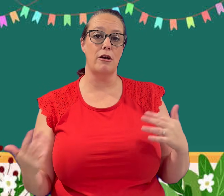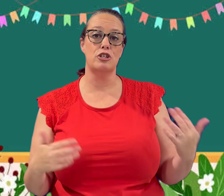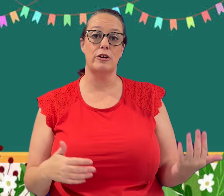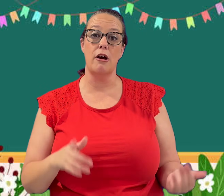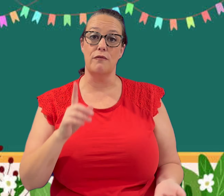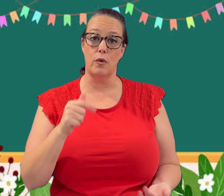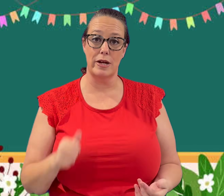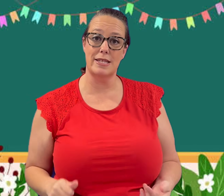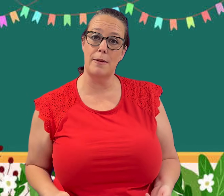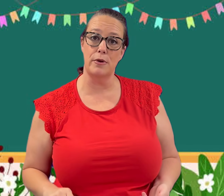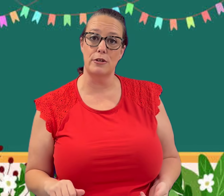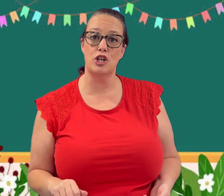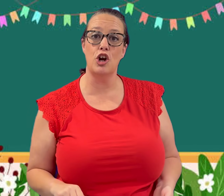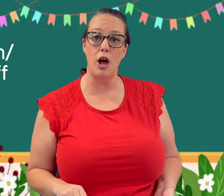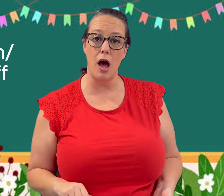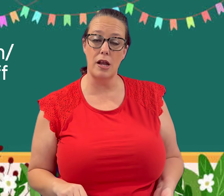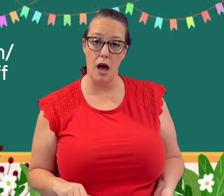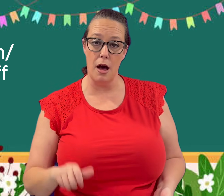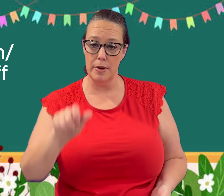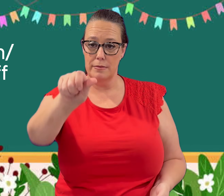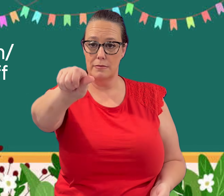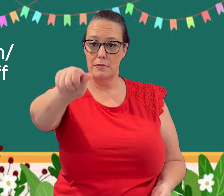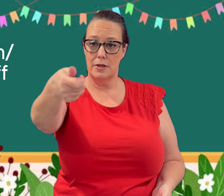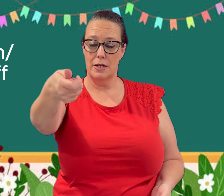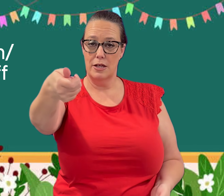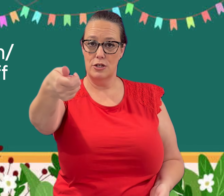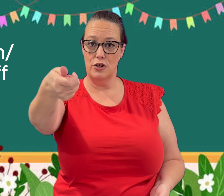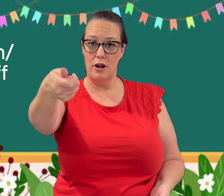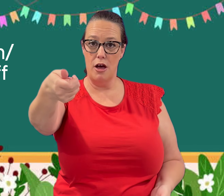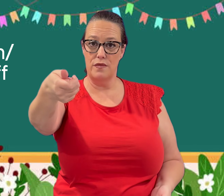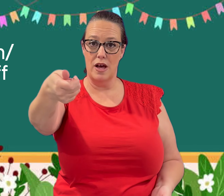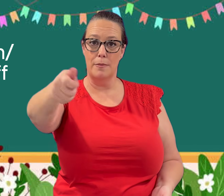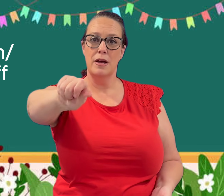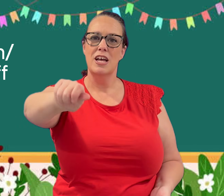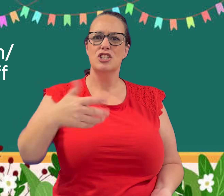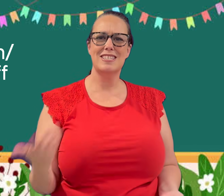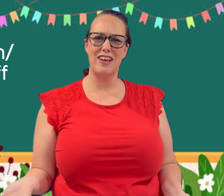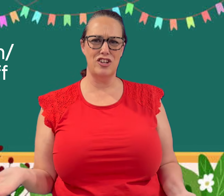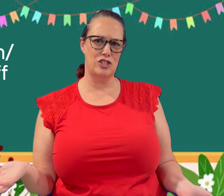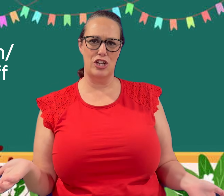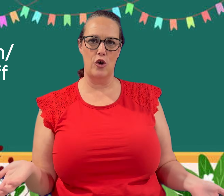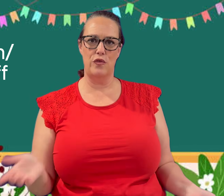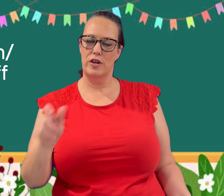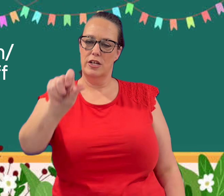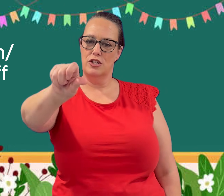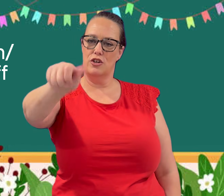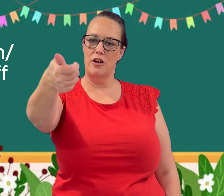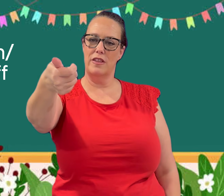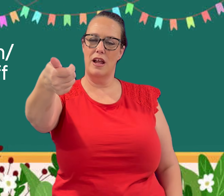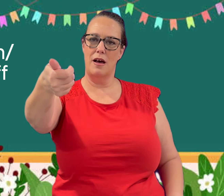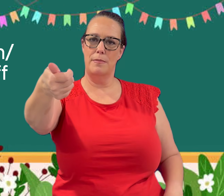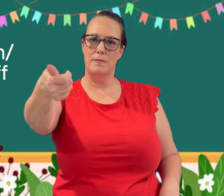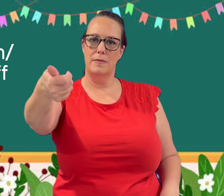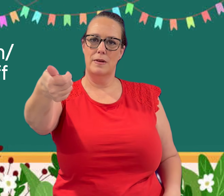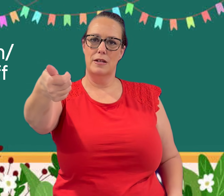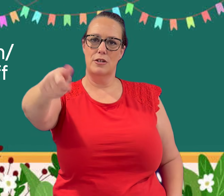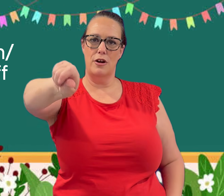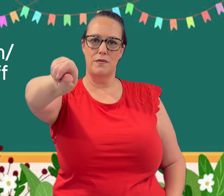turning off. For example, turn on knob, turn off knob. Just like on your stove, turn on the knob, turn off the